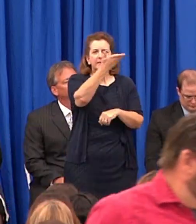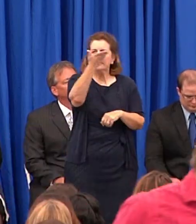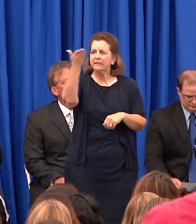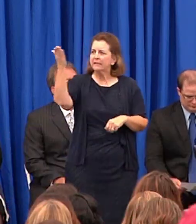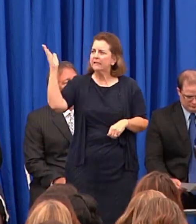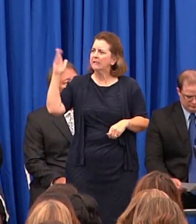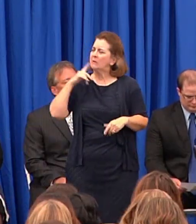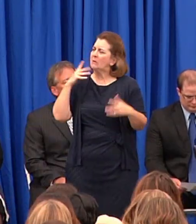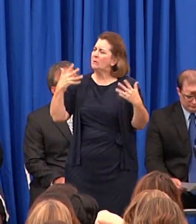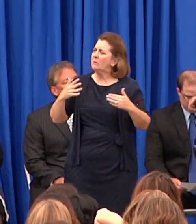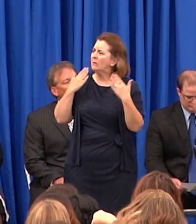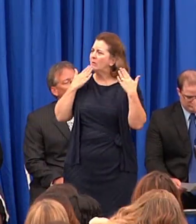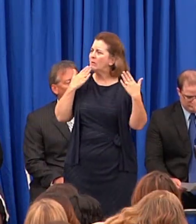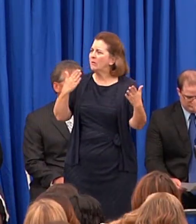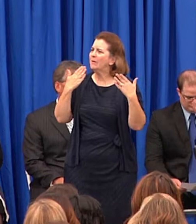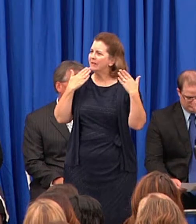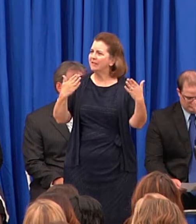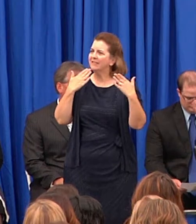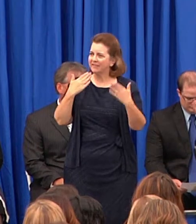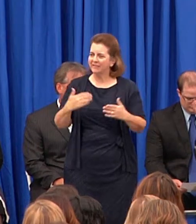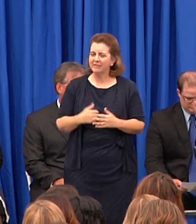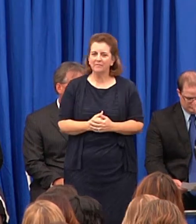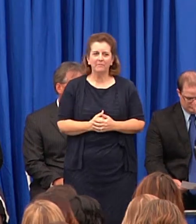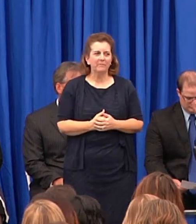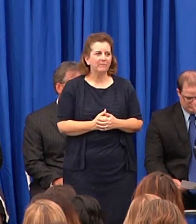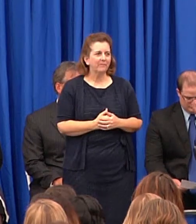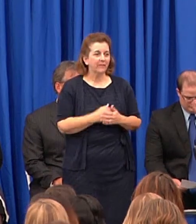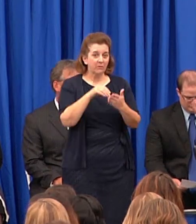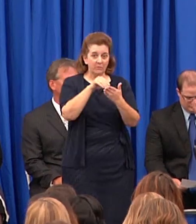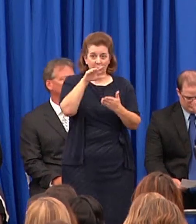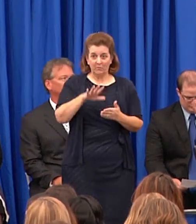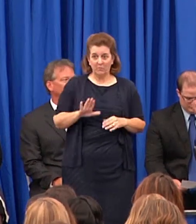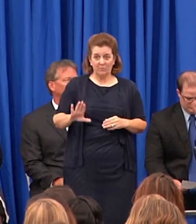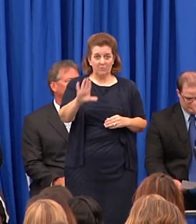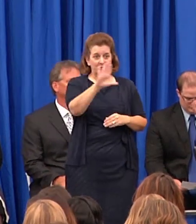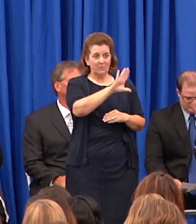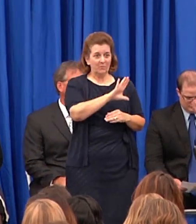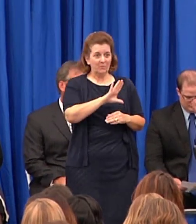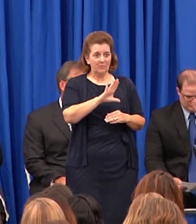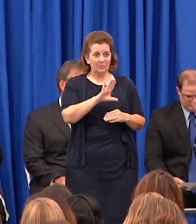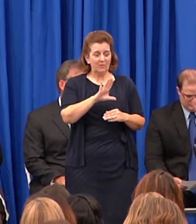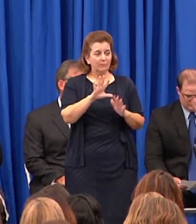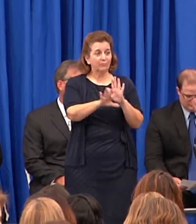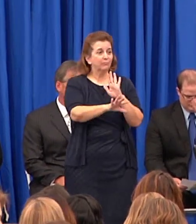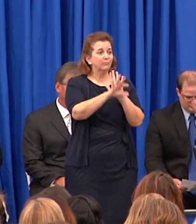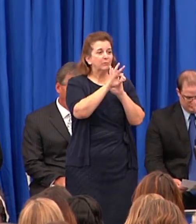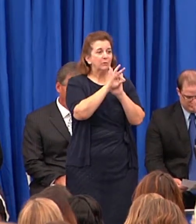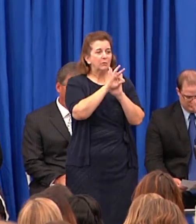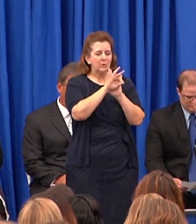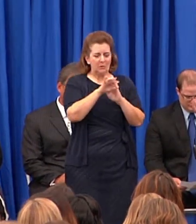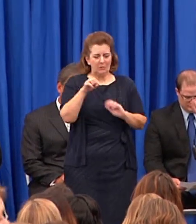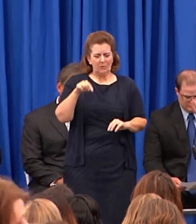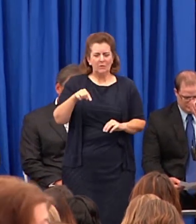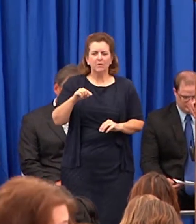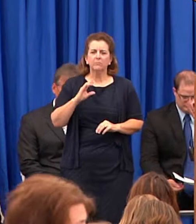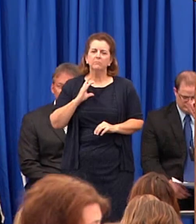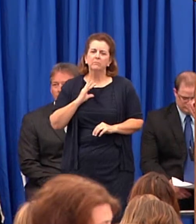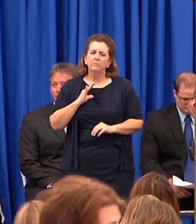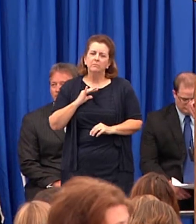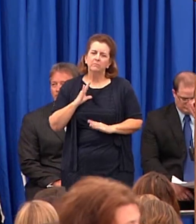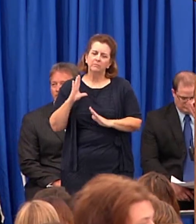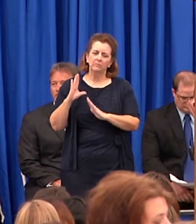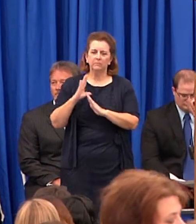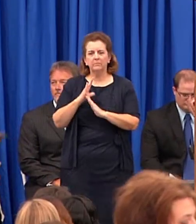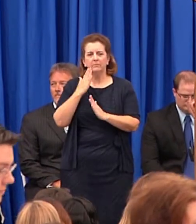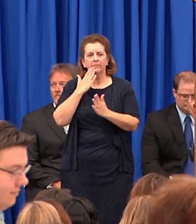much for which to be grateful. Students, you have chosen one of what I consider to be the most noble of professions